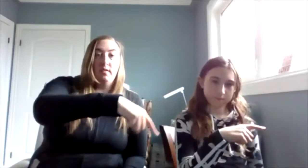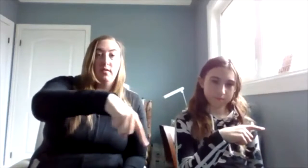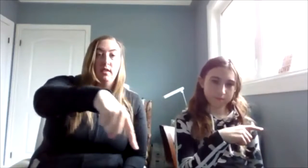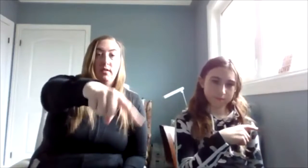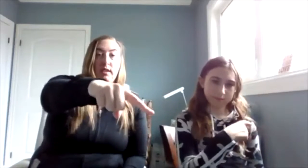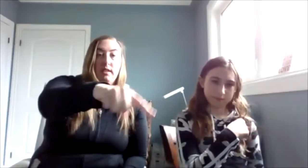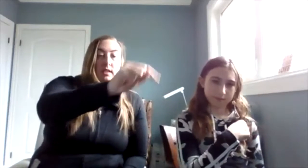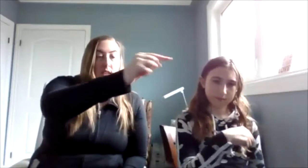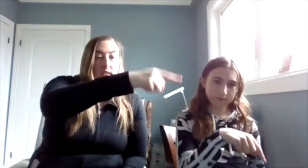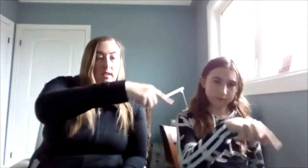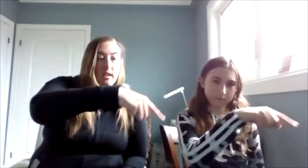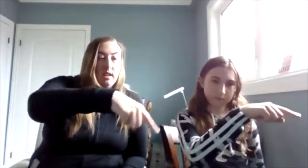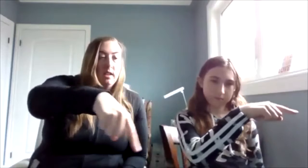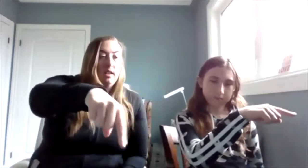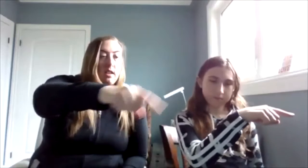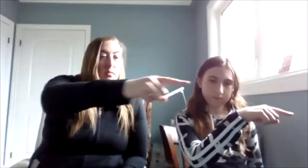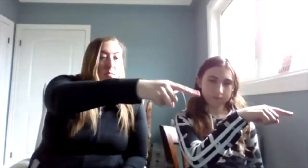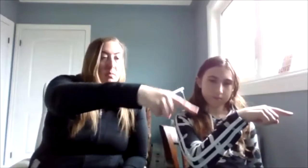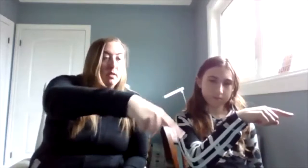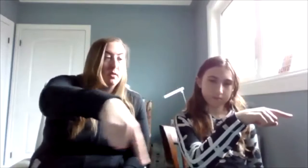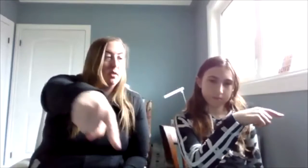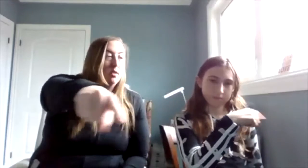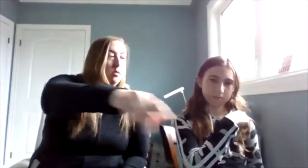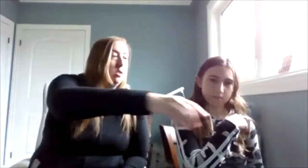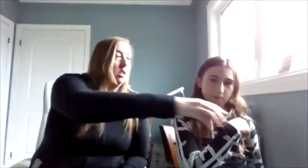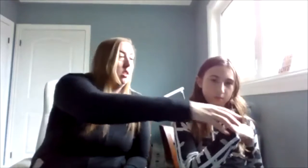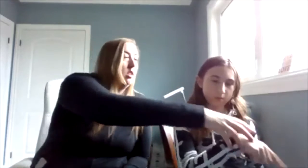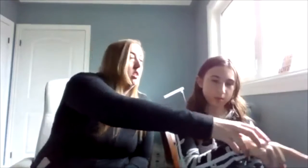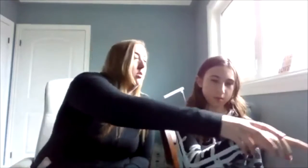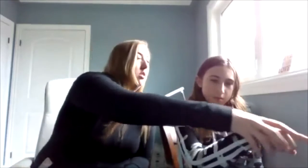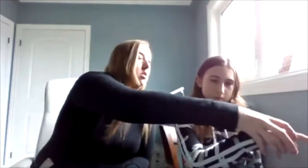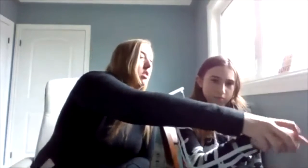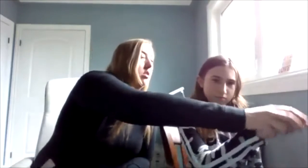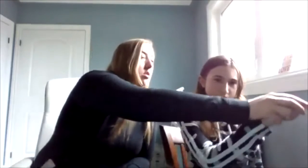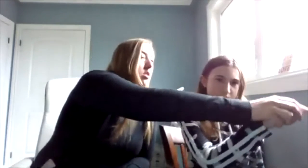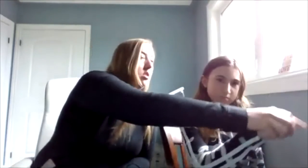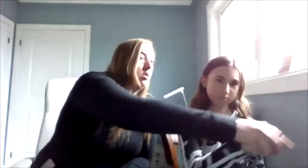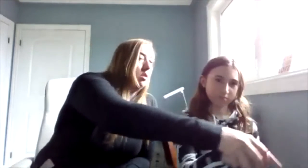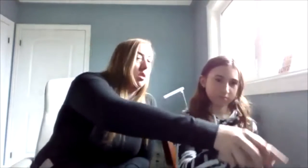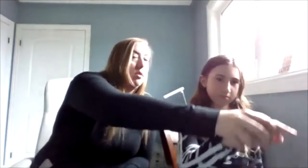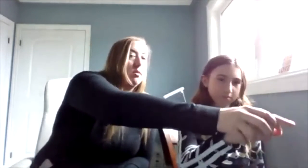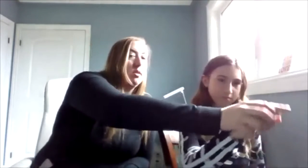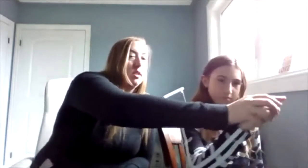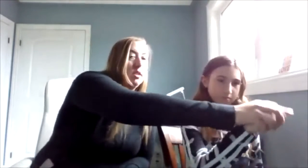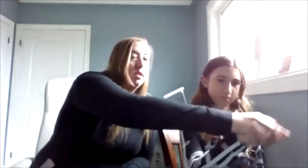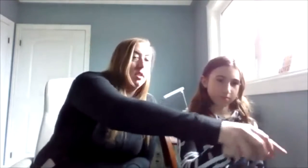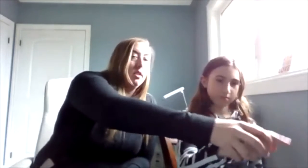front of us because that's the other people. So those, and we don't start at the shoulder, you just do it. Those